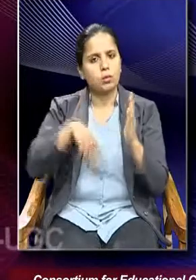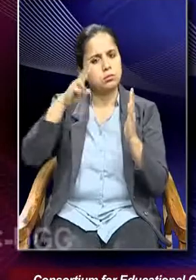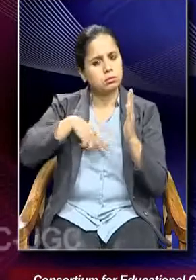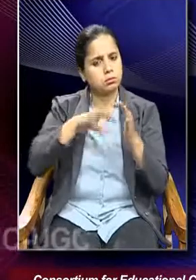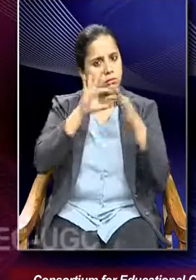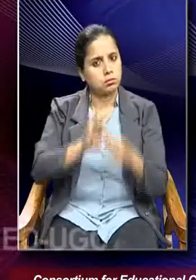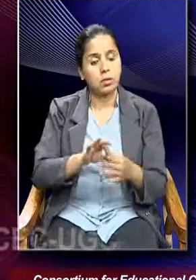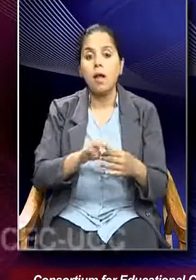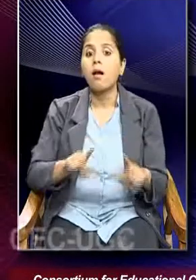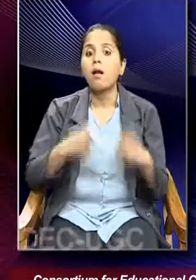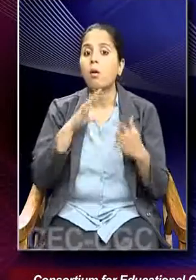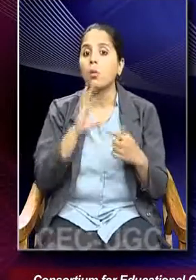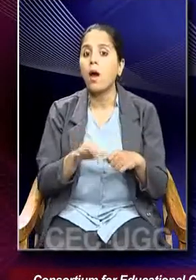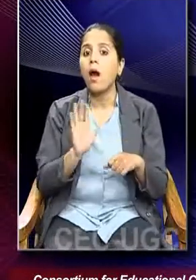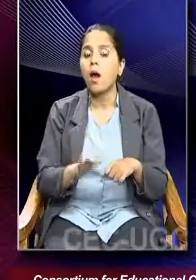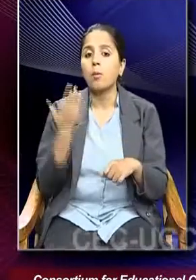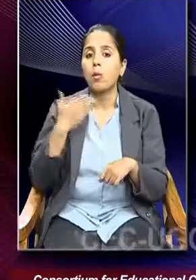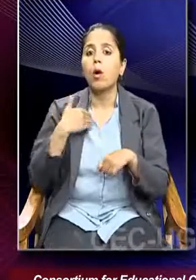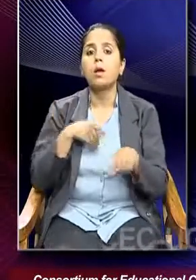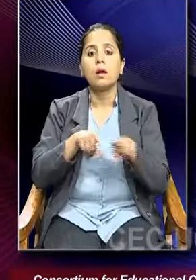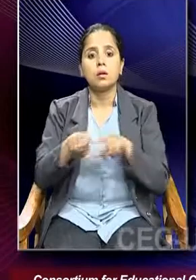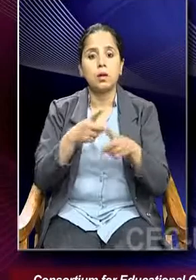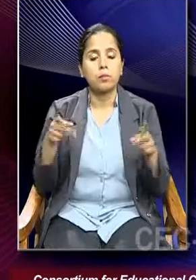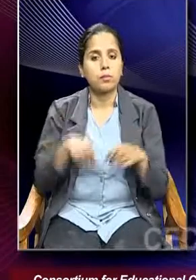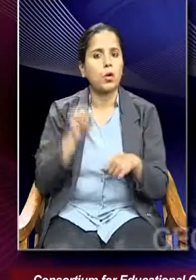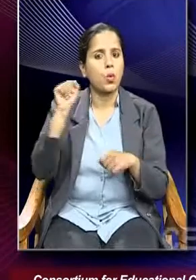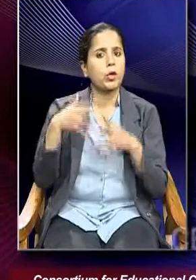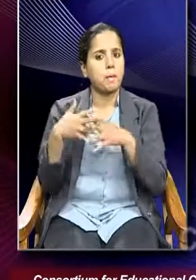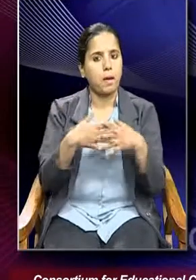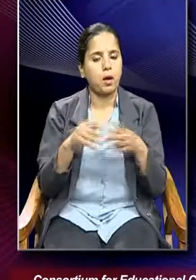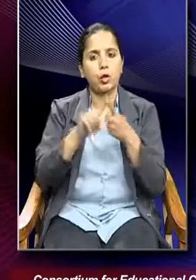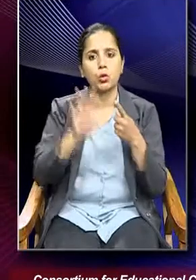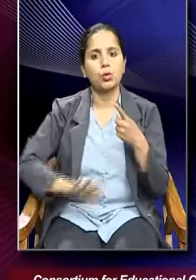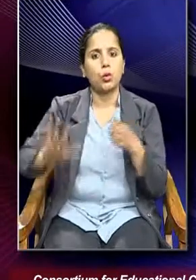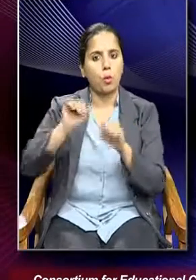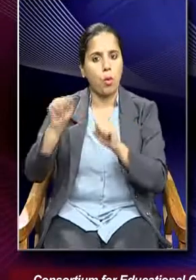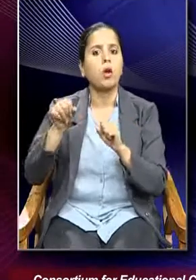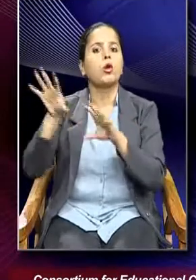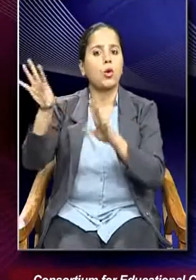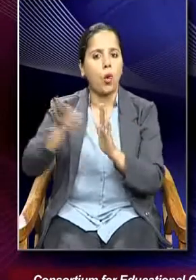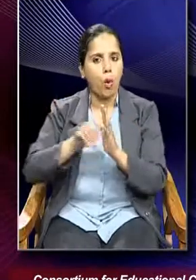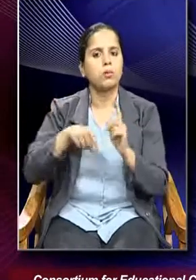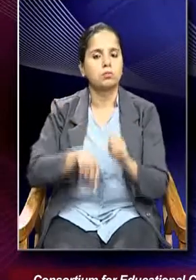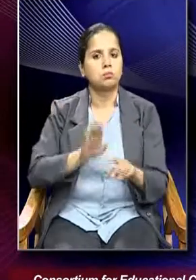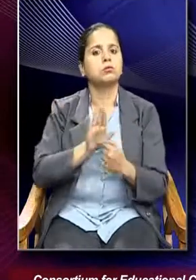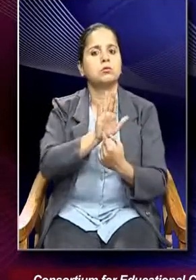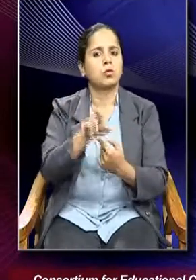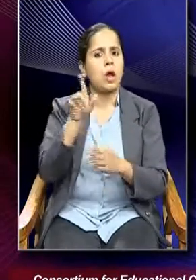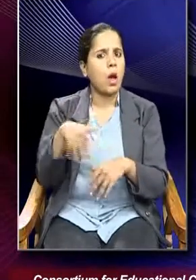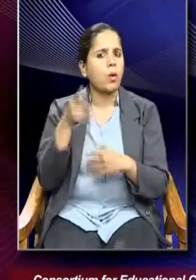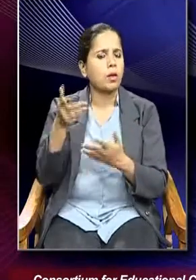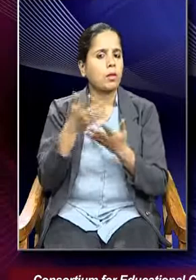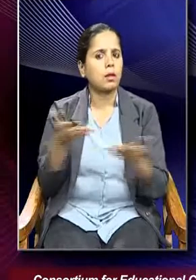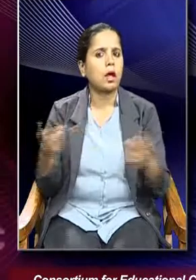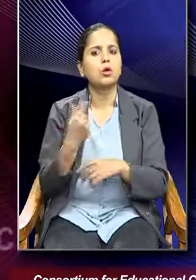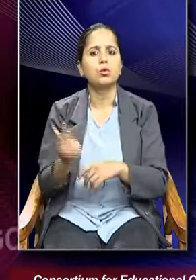live examples from the field of US and Europe, how these instruments have really helped, or they have